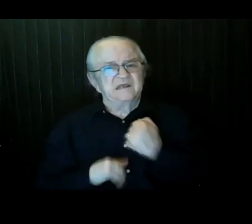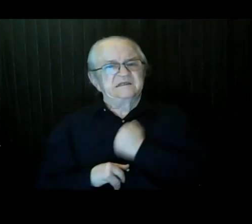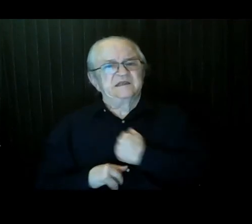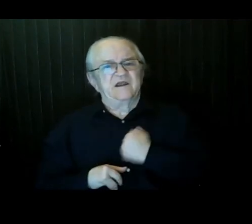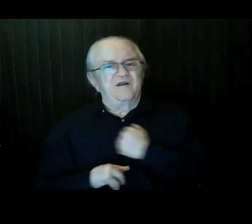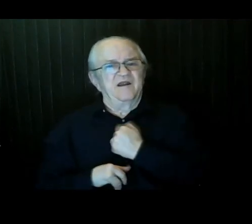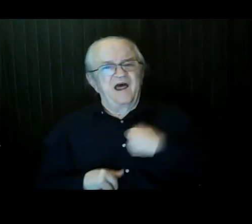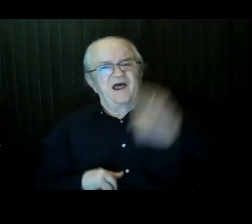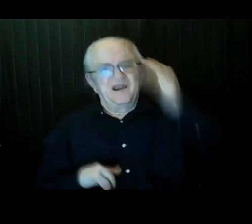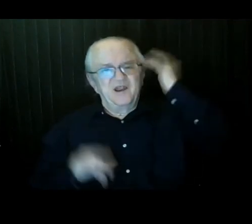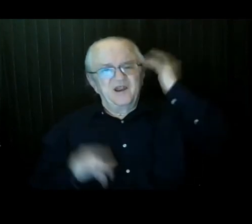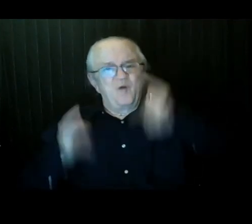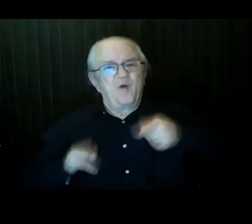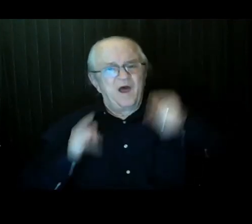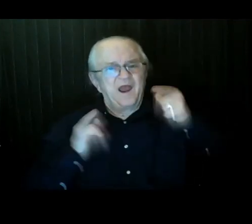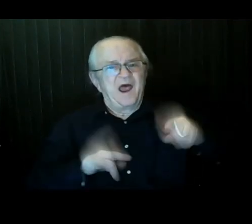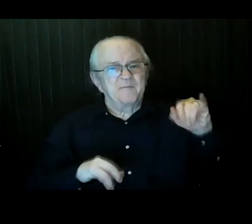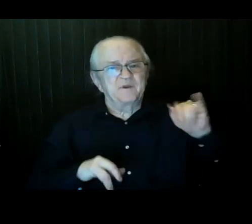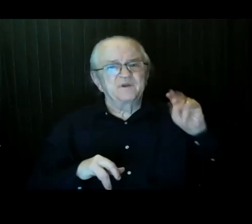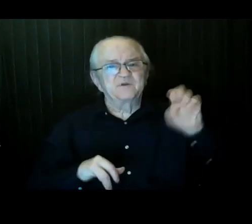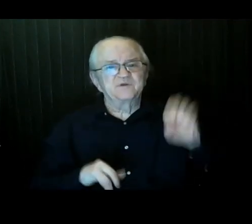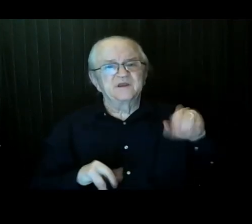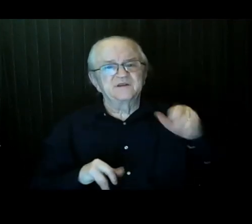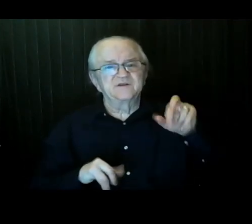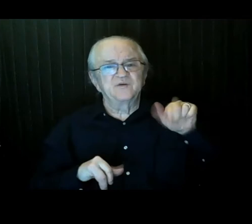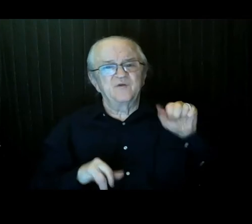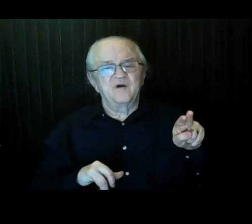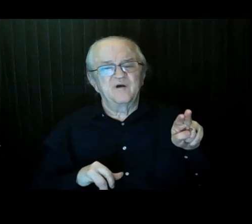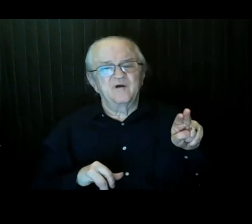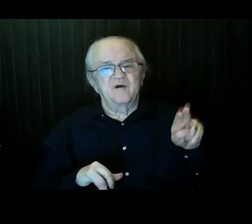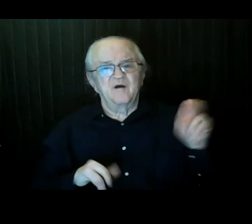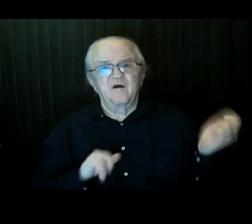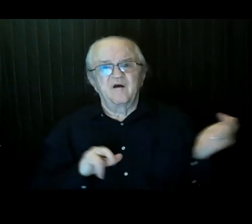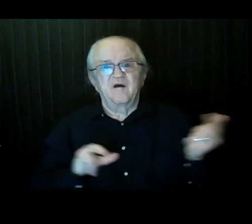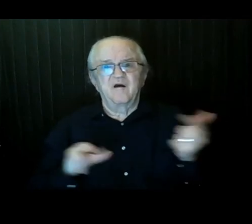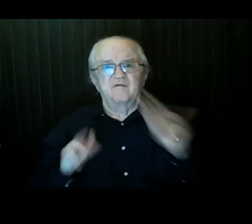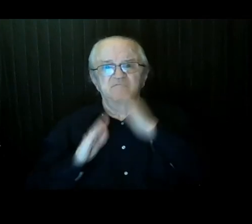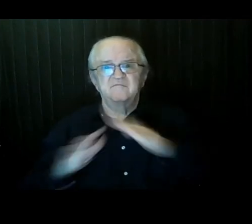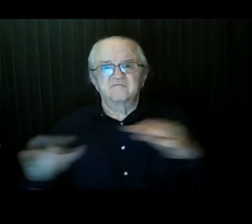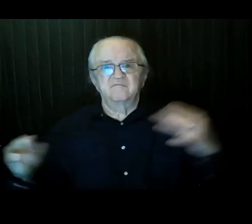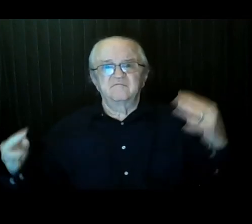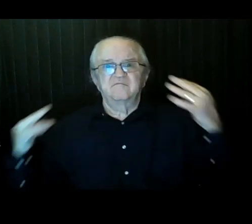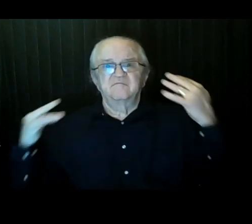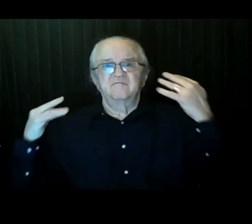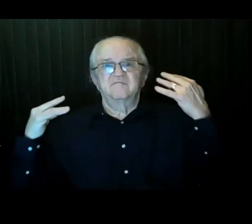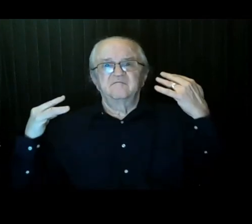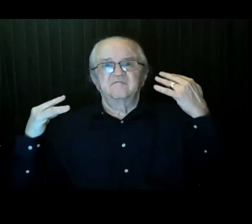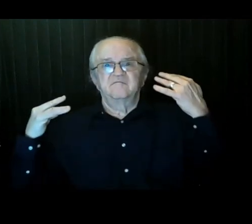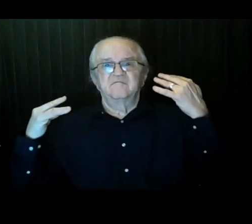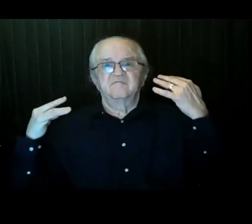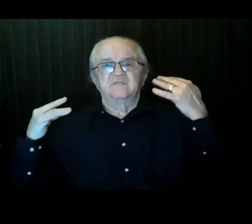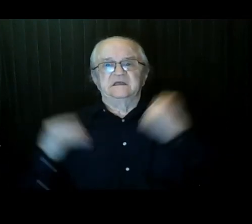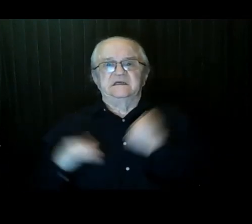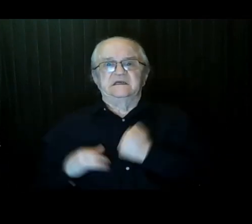I know what happened to Jane Giroux. And everyone got quiet, looked at me, and awkwardly I said, I'm sorry,